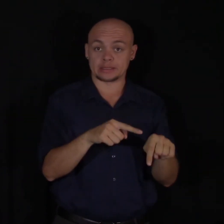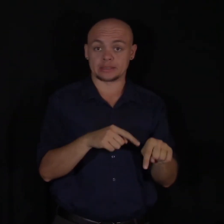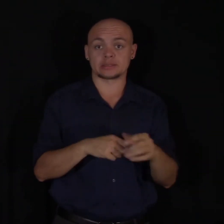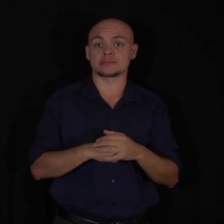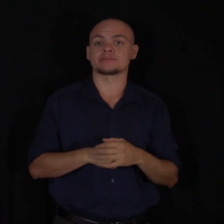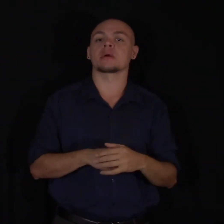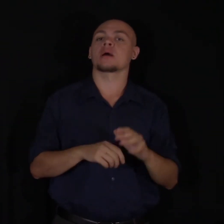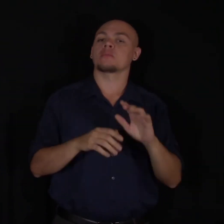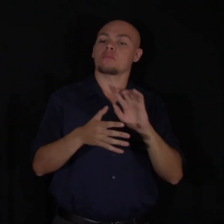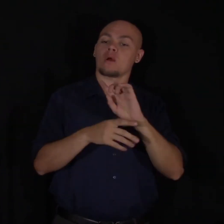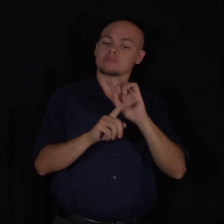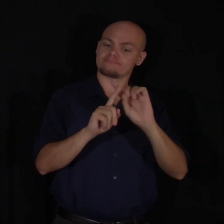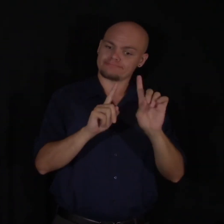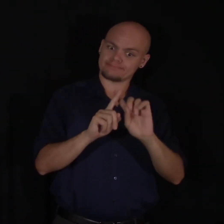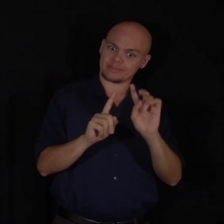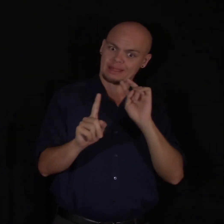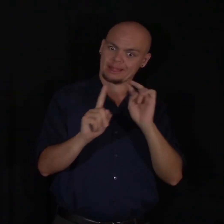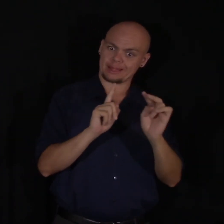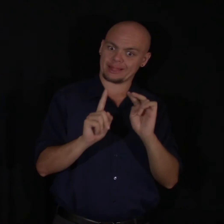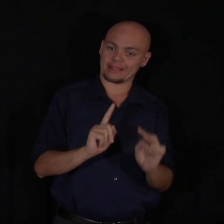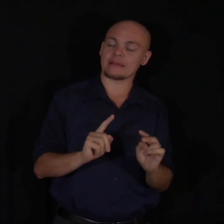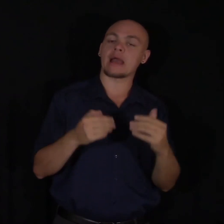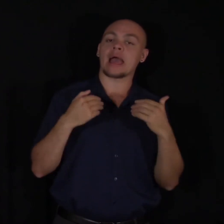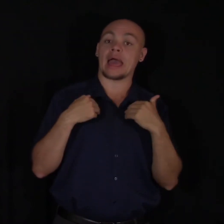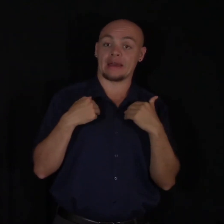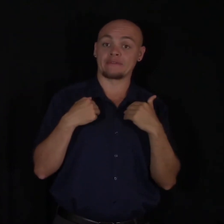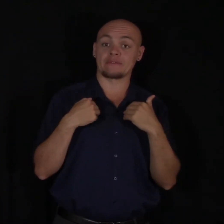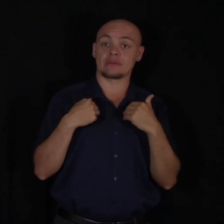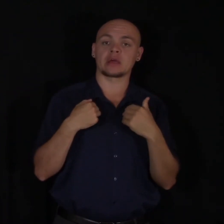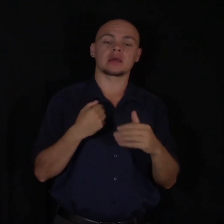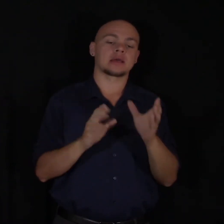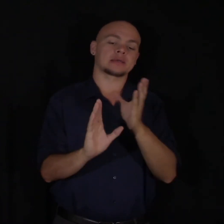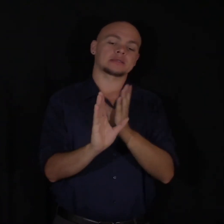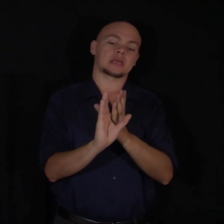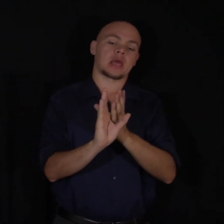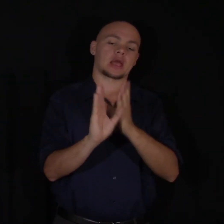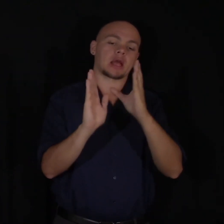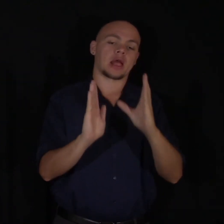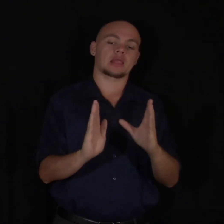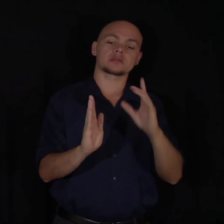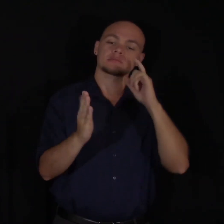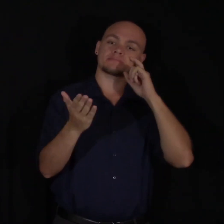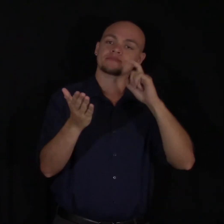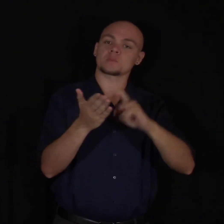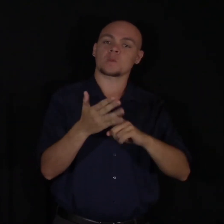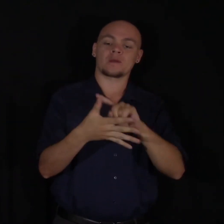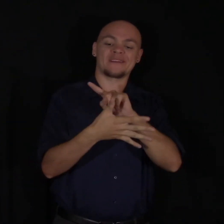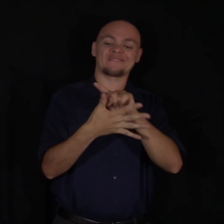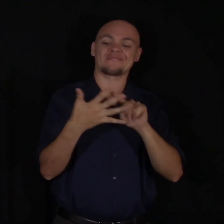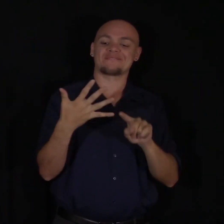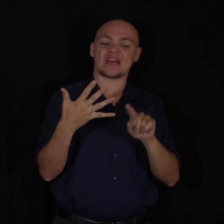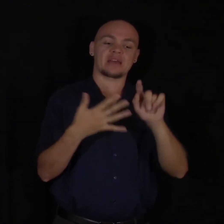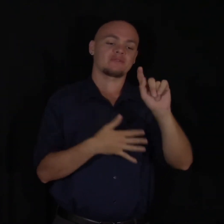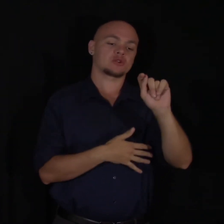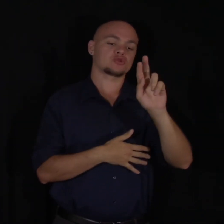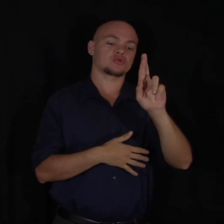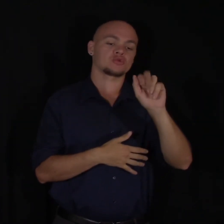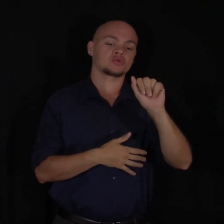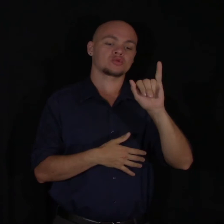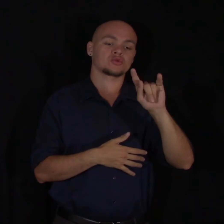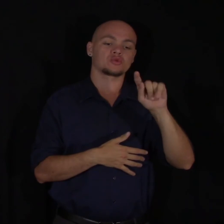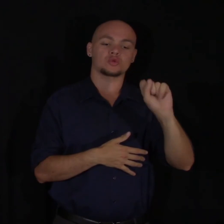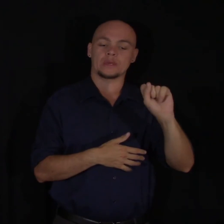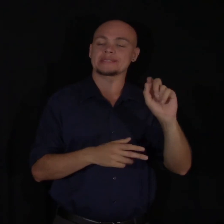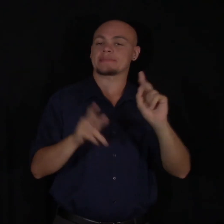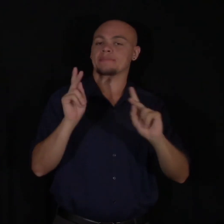with all this aspects and variety, psychologists in fact pinpointed 5 traits that can be found in